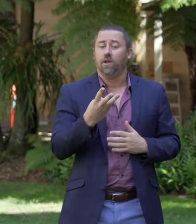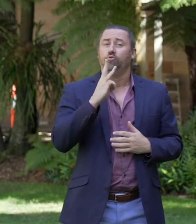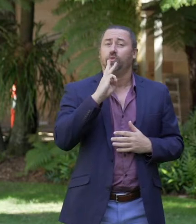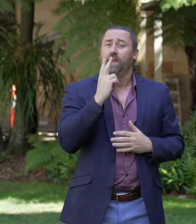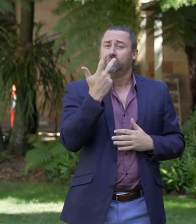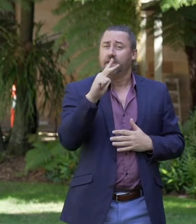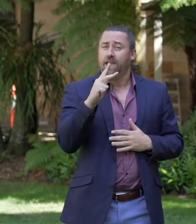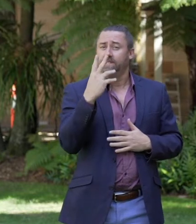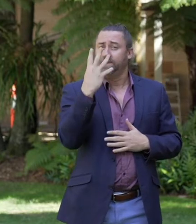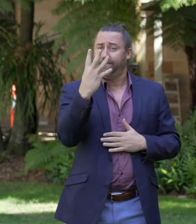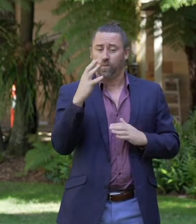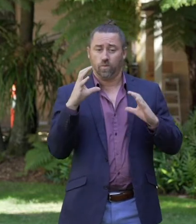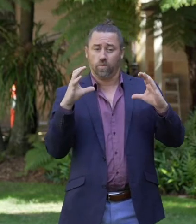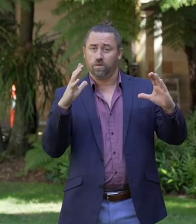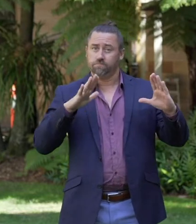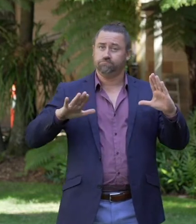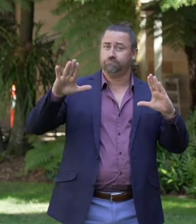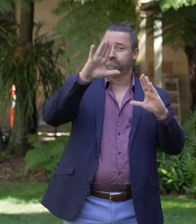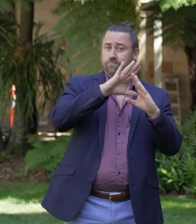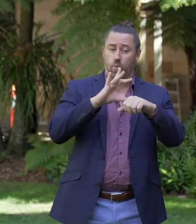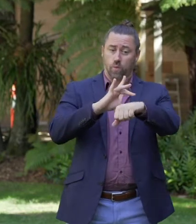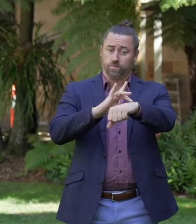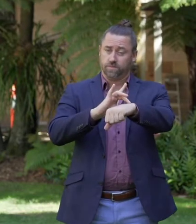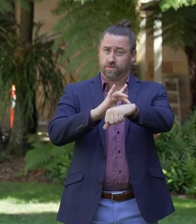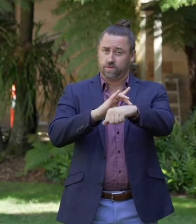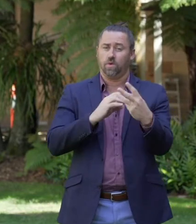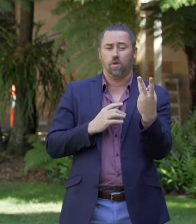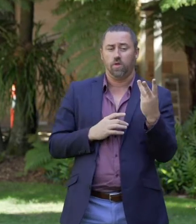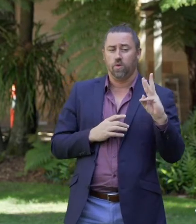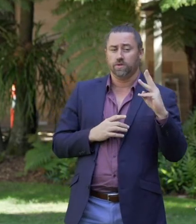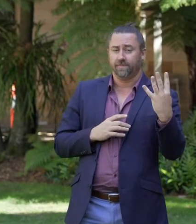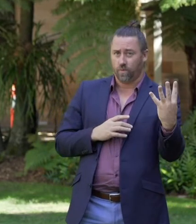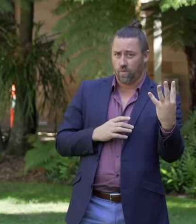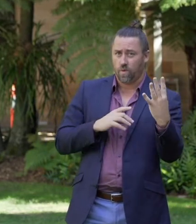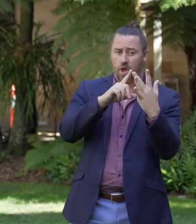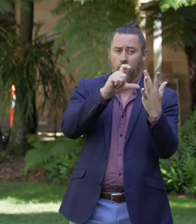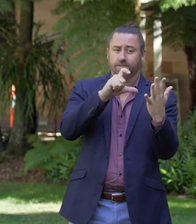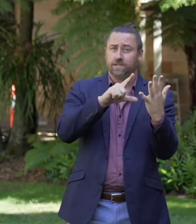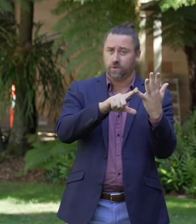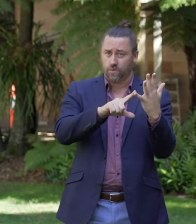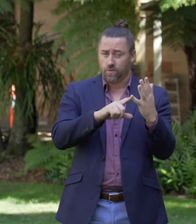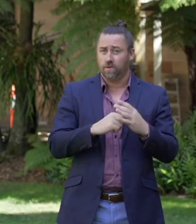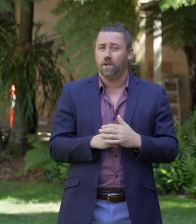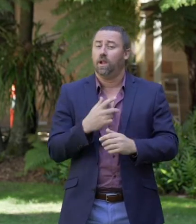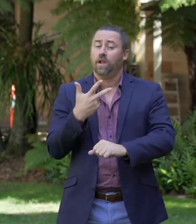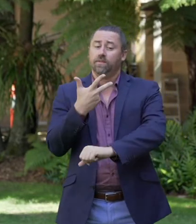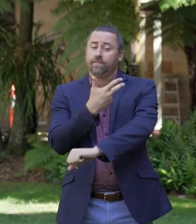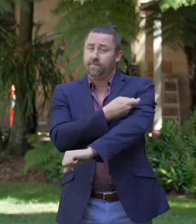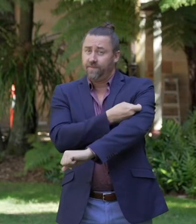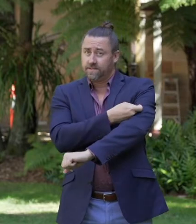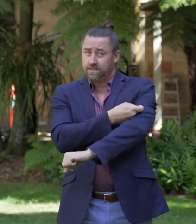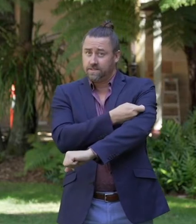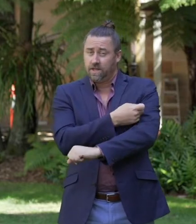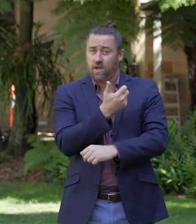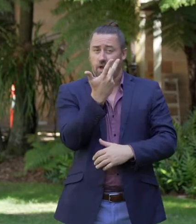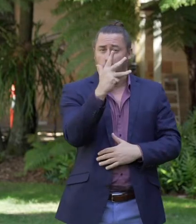people in public hospital at the moment, 34 in ICU. Our vaccine coverage